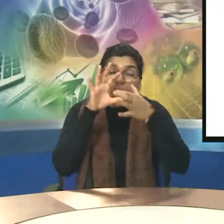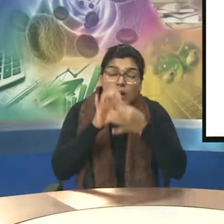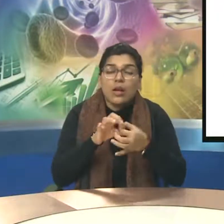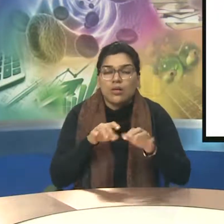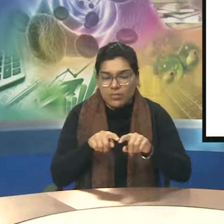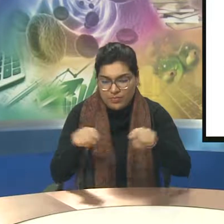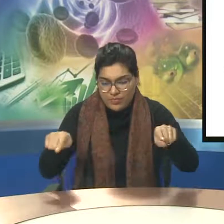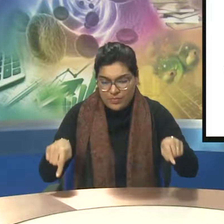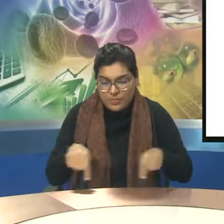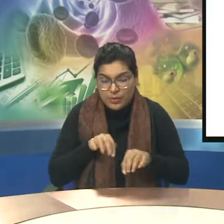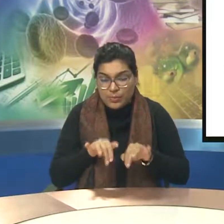and paste.